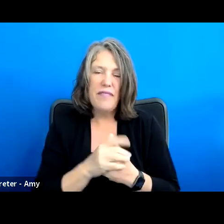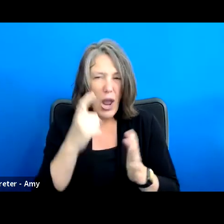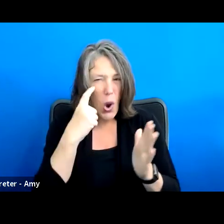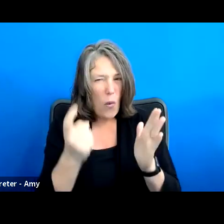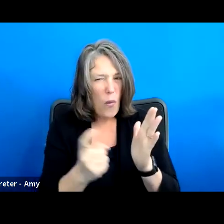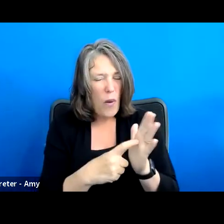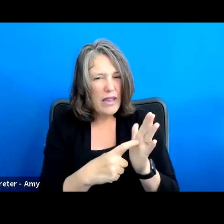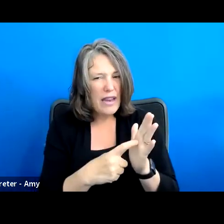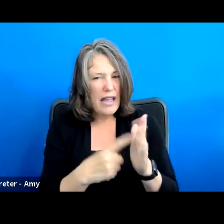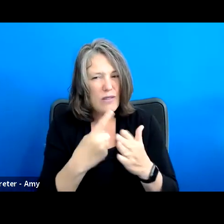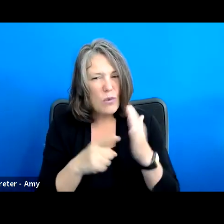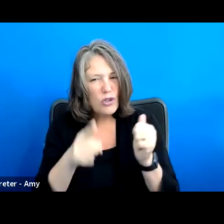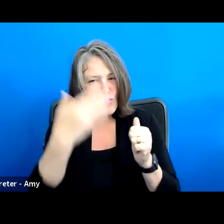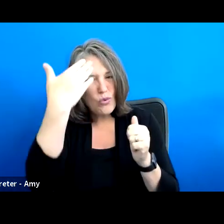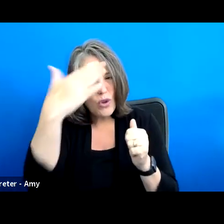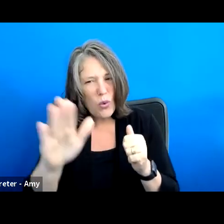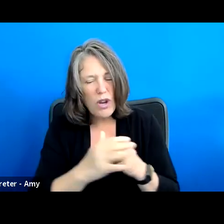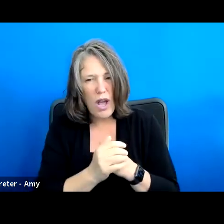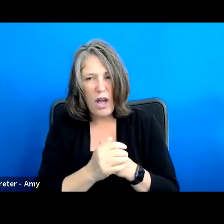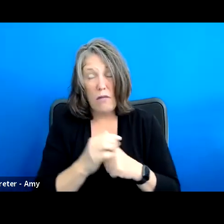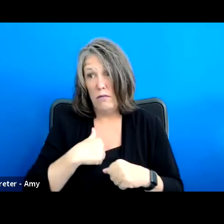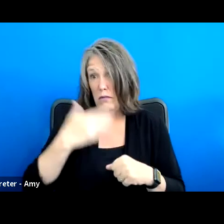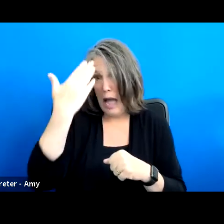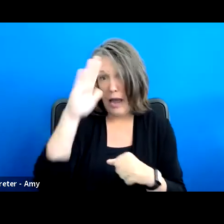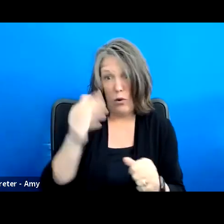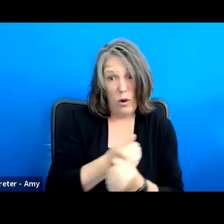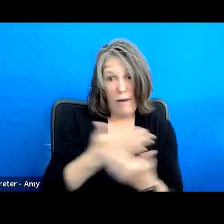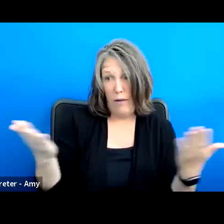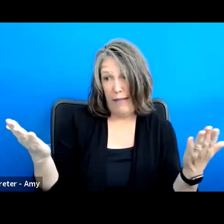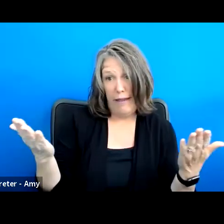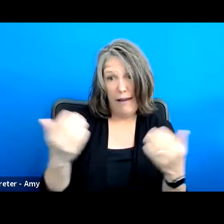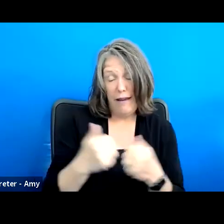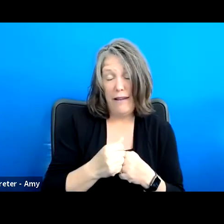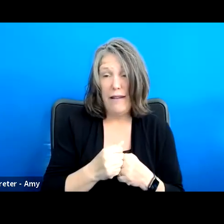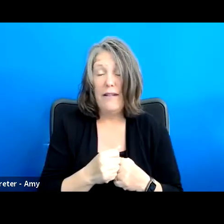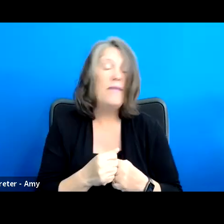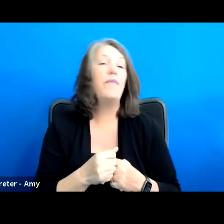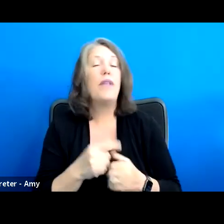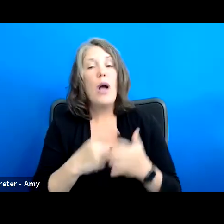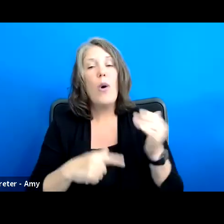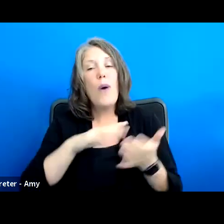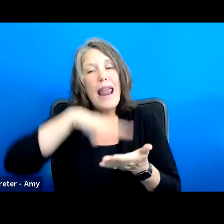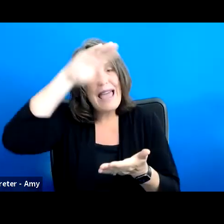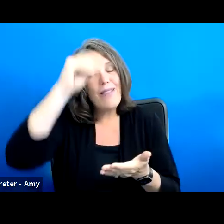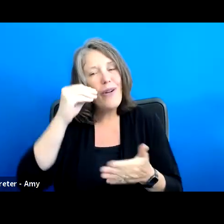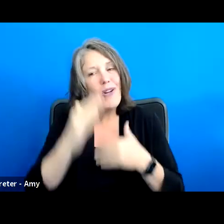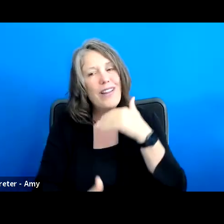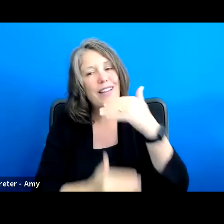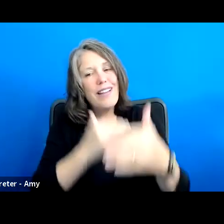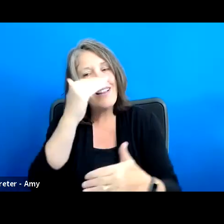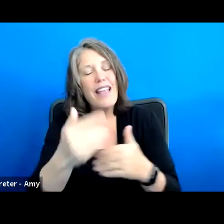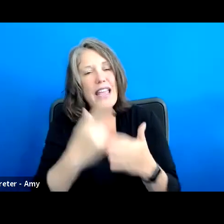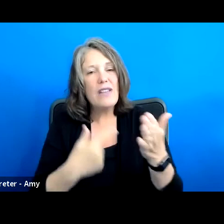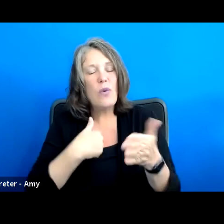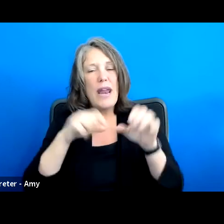Recognize what you don't know. I don't know everything. What I learned along the way is what I could